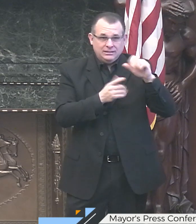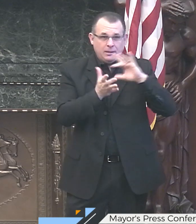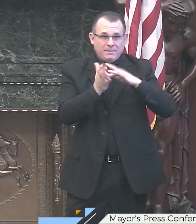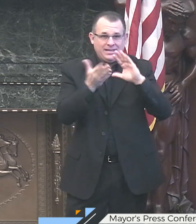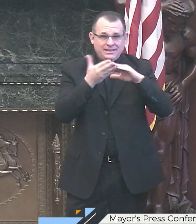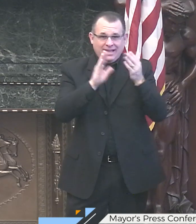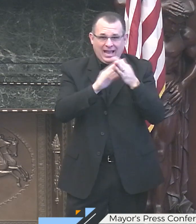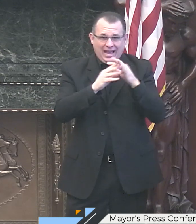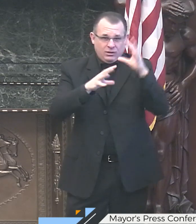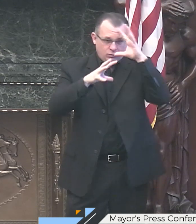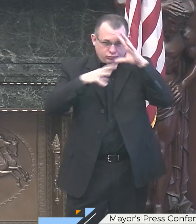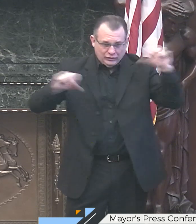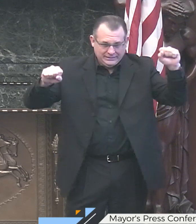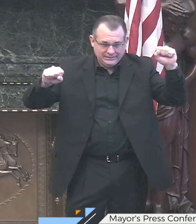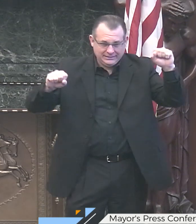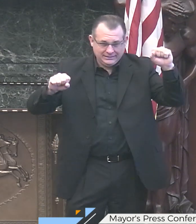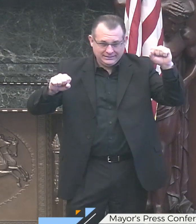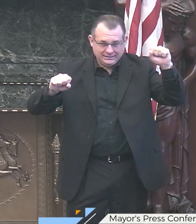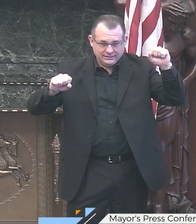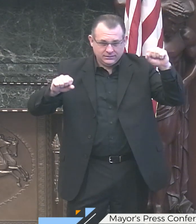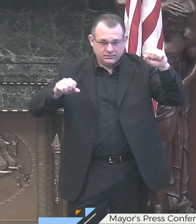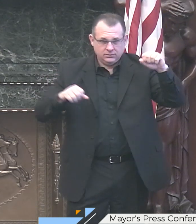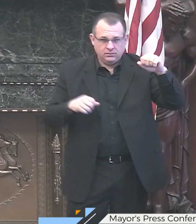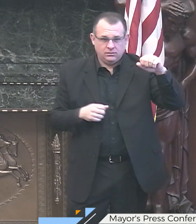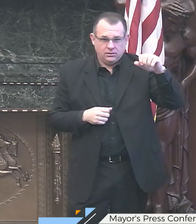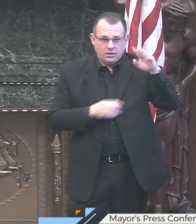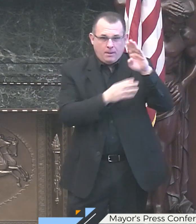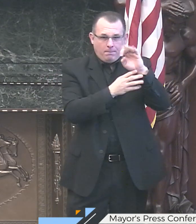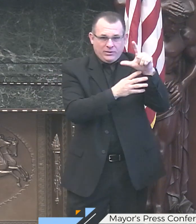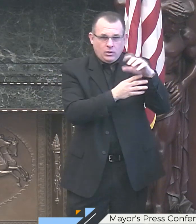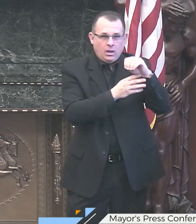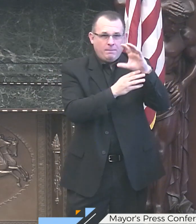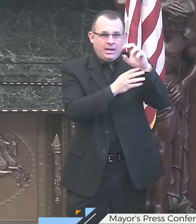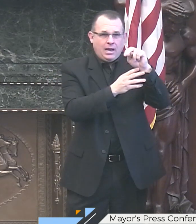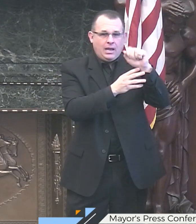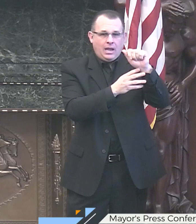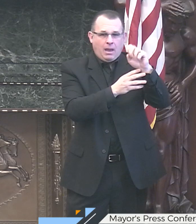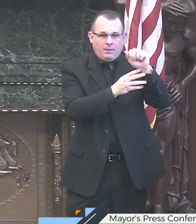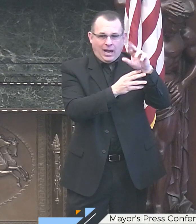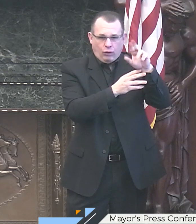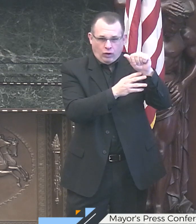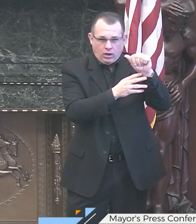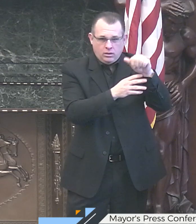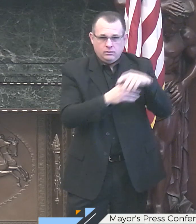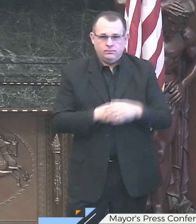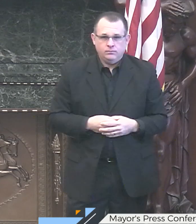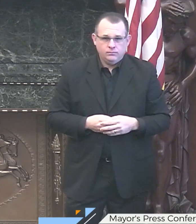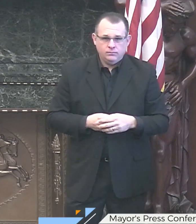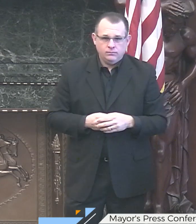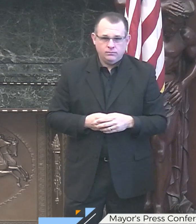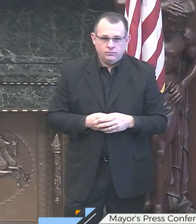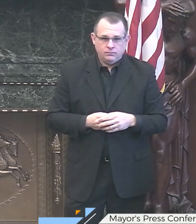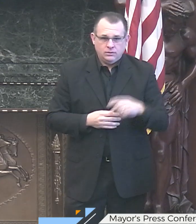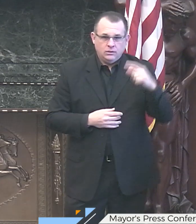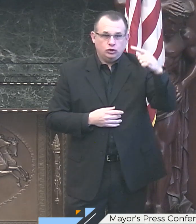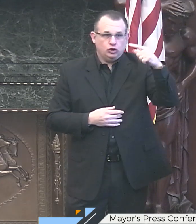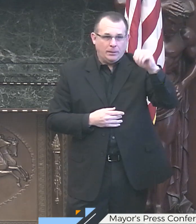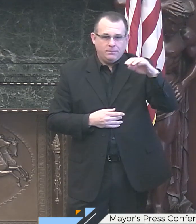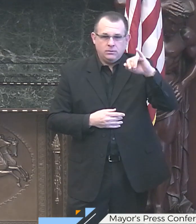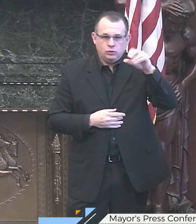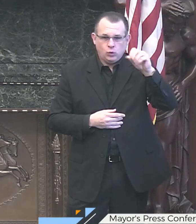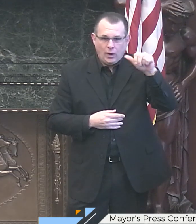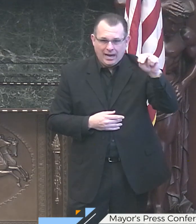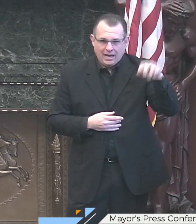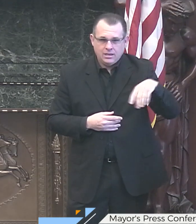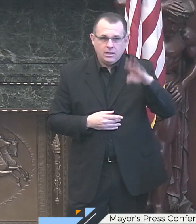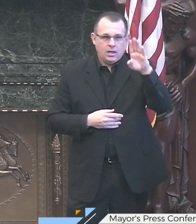McNamara and General Manager Joanne Bogart. As you know, we are leasing that facility for quarantine space for those who are unable to quarantine